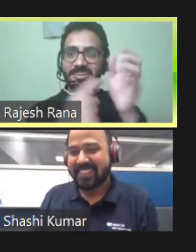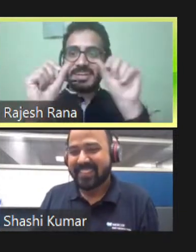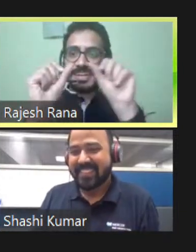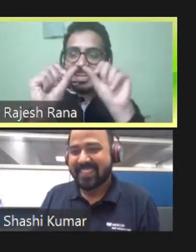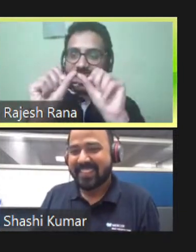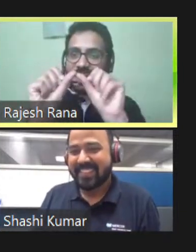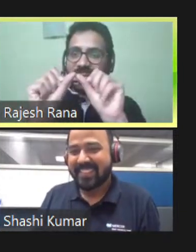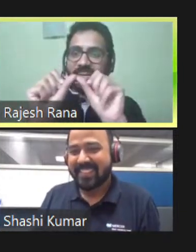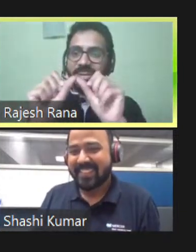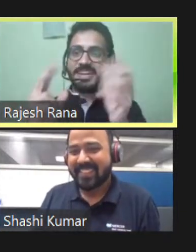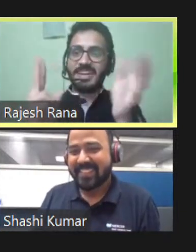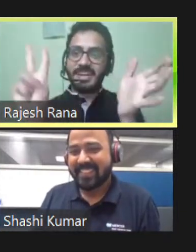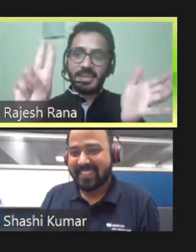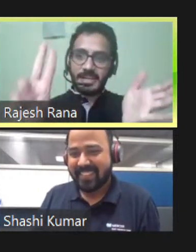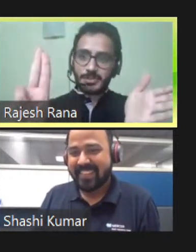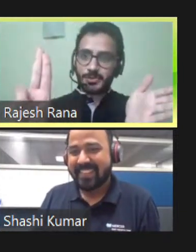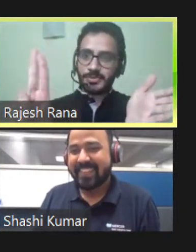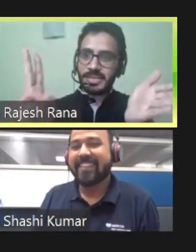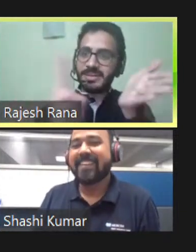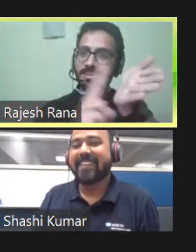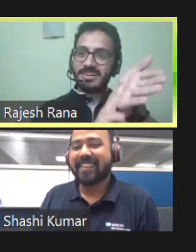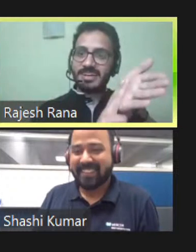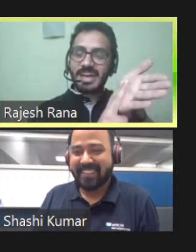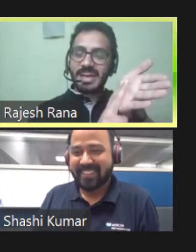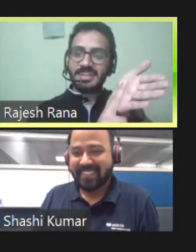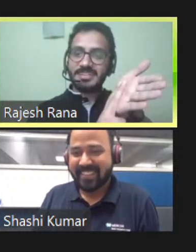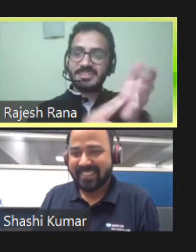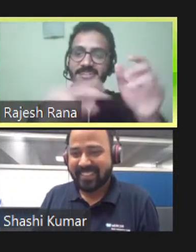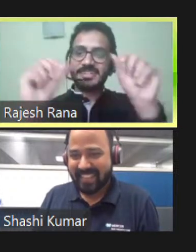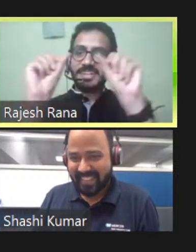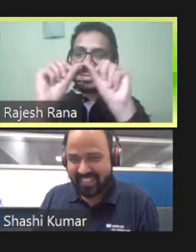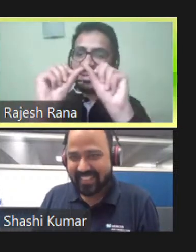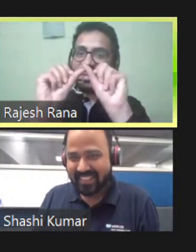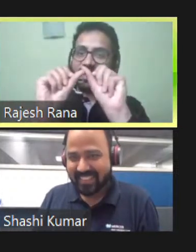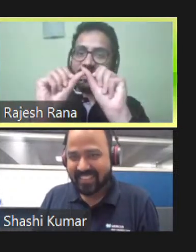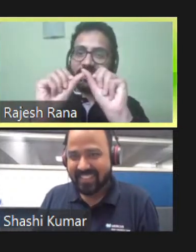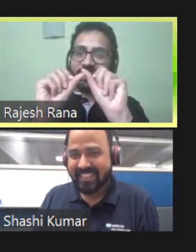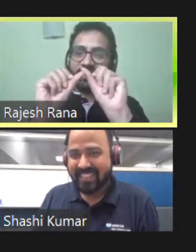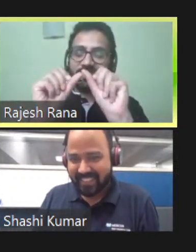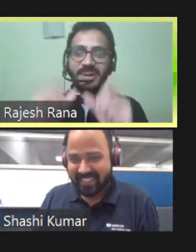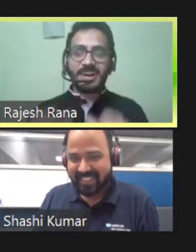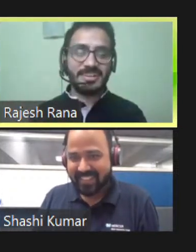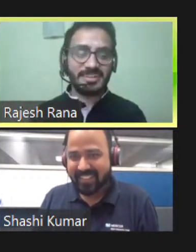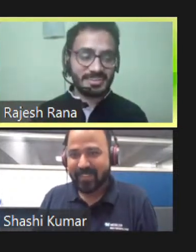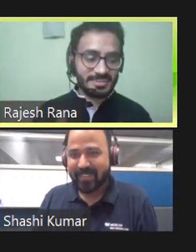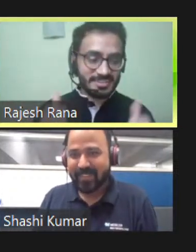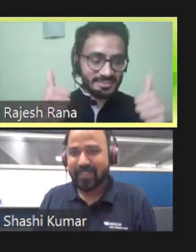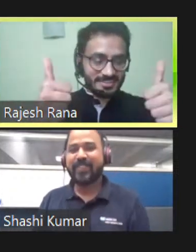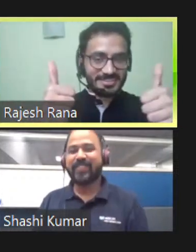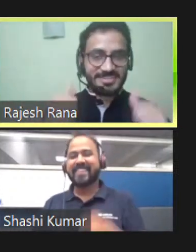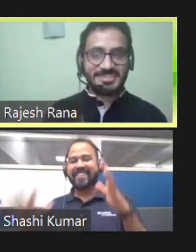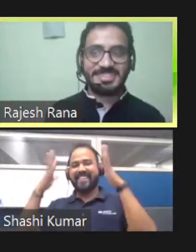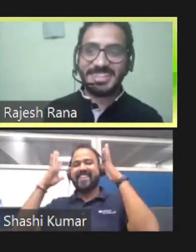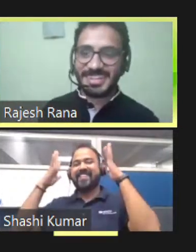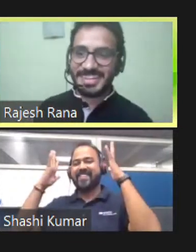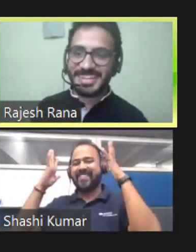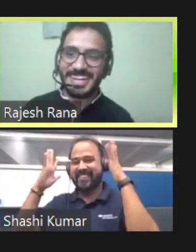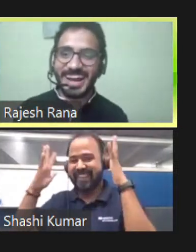R. A. It's two finger. N. A. Rana. Wow.